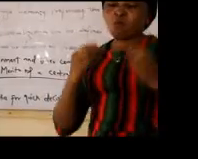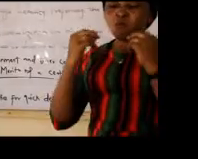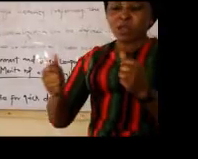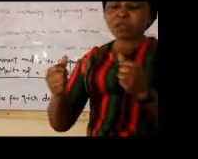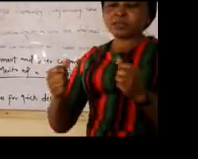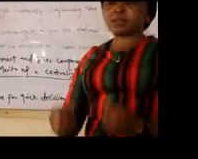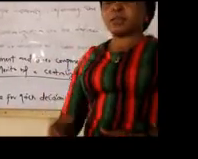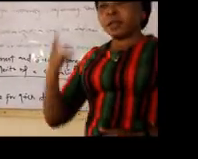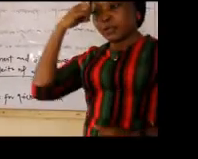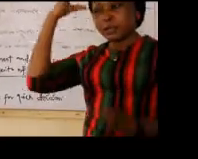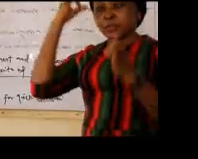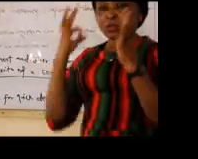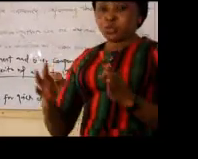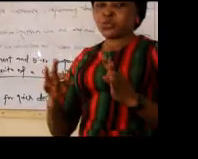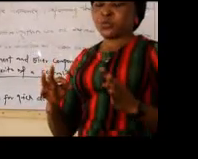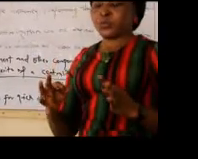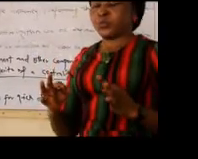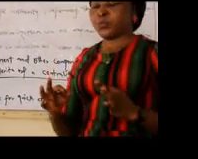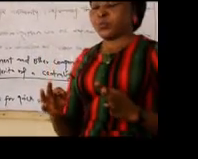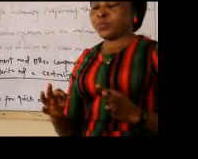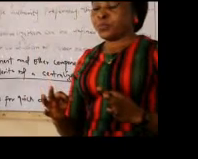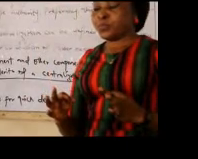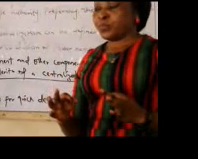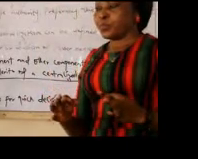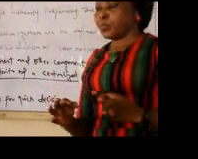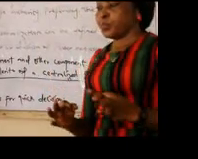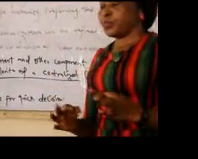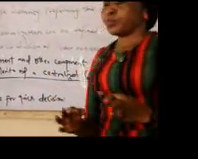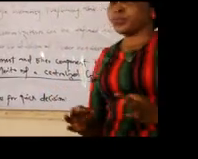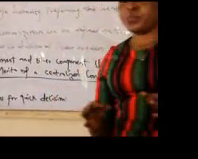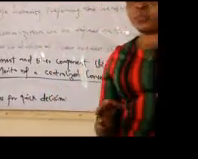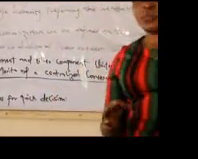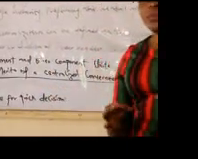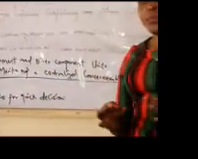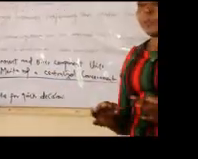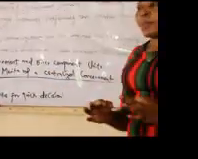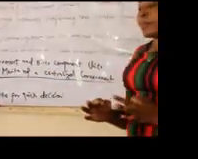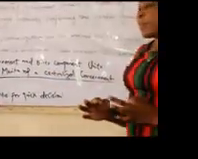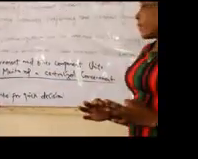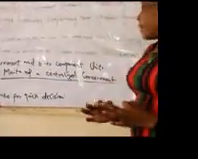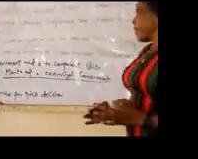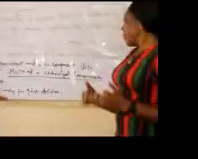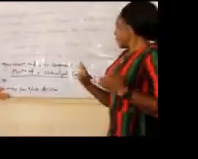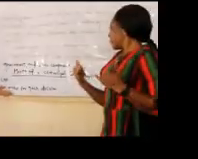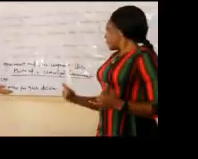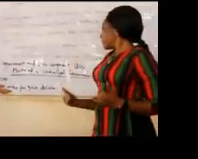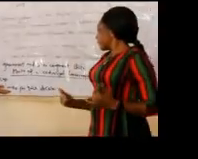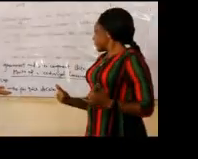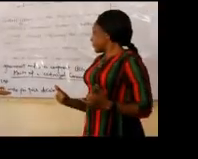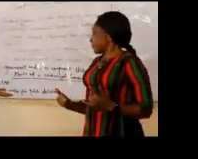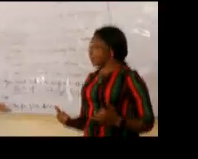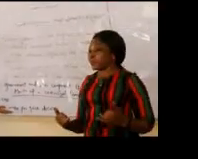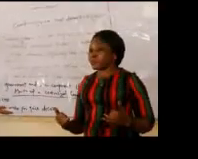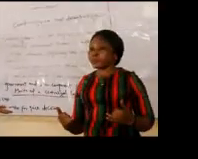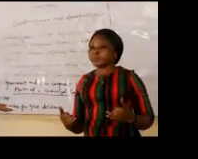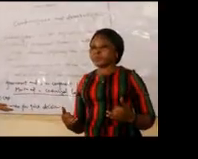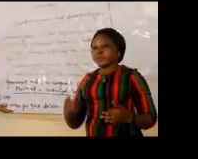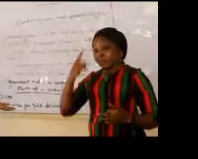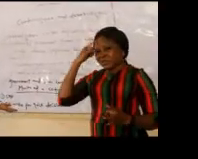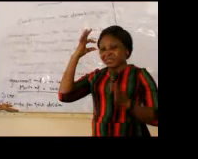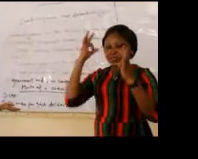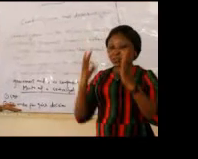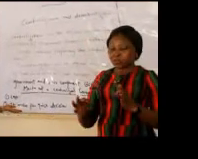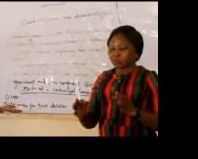It's also seen as one of the merits of a centralized administration. Now, decisions